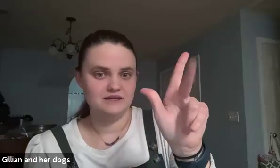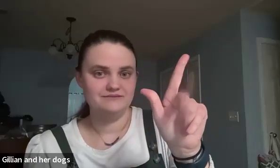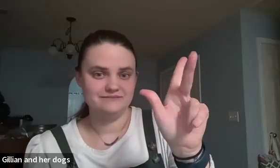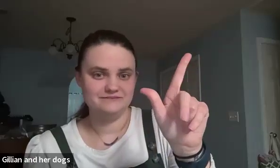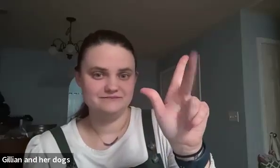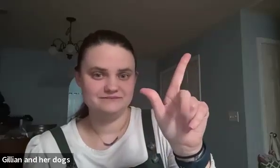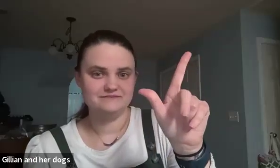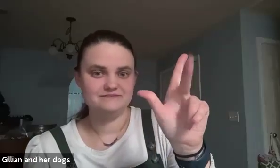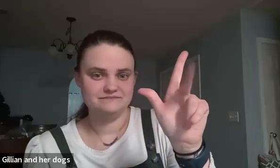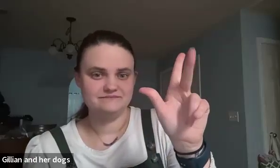23.